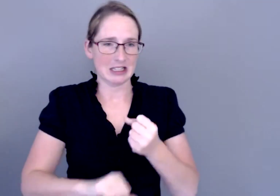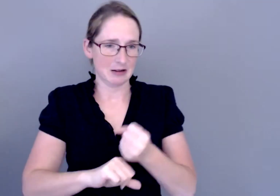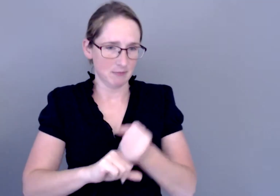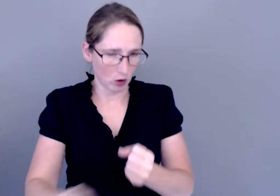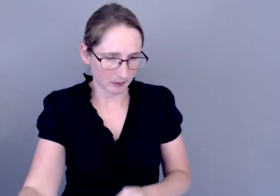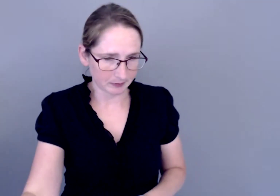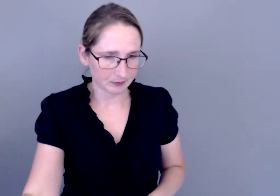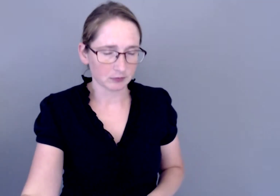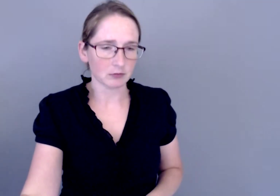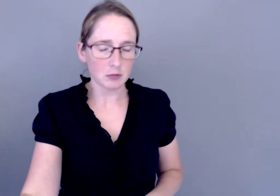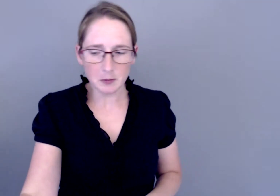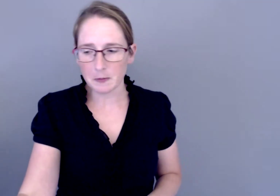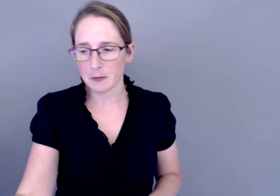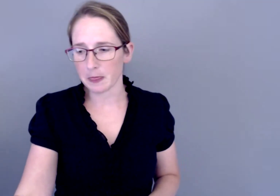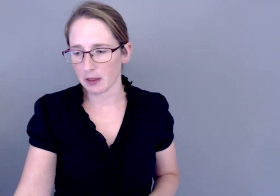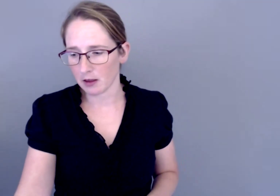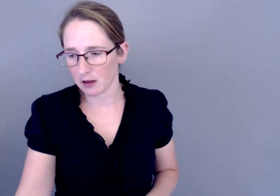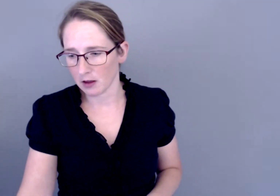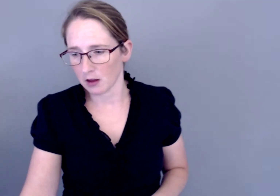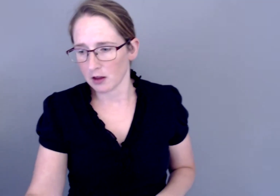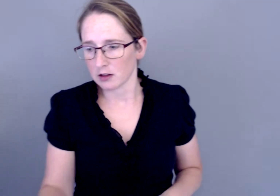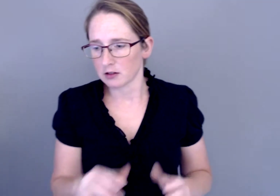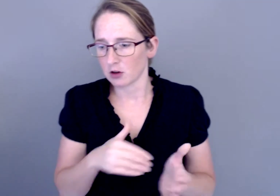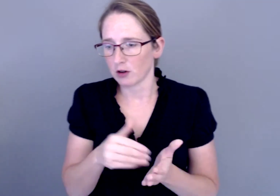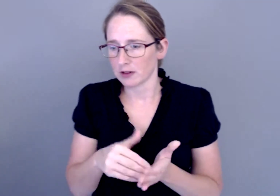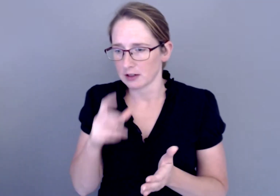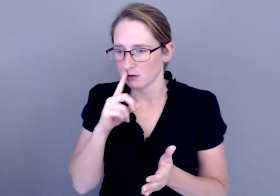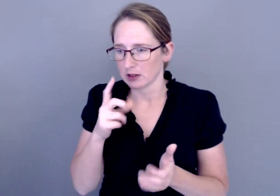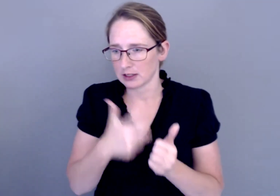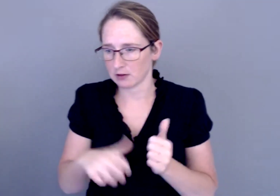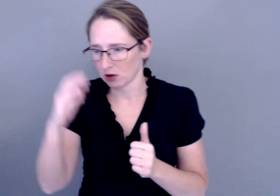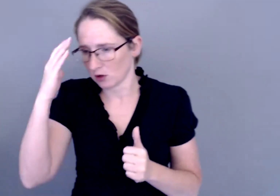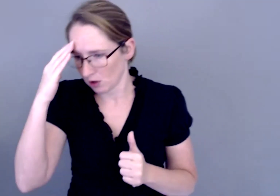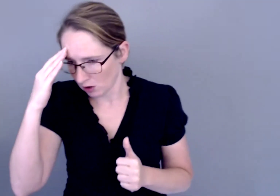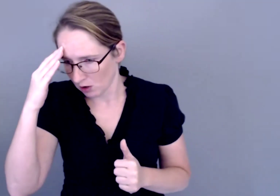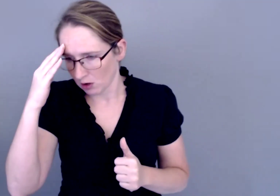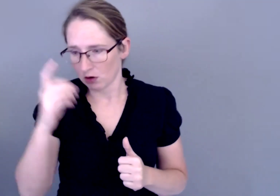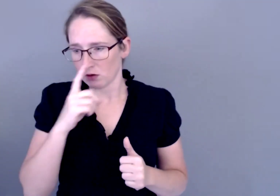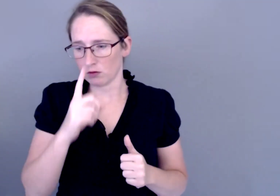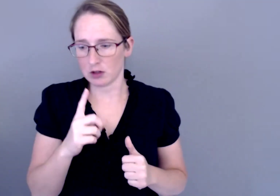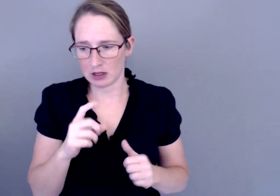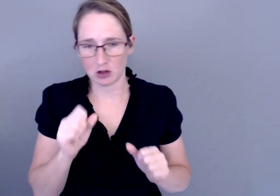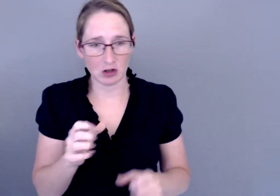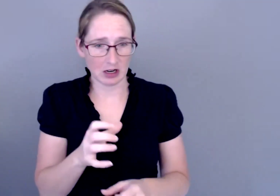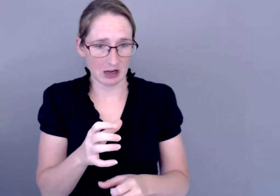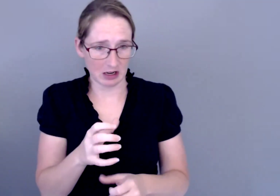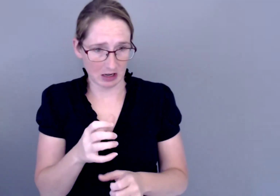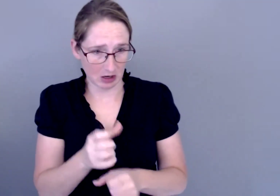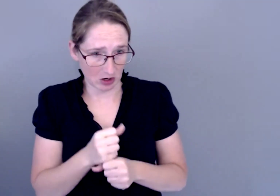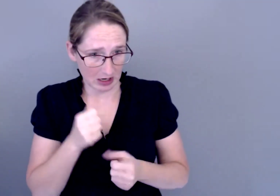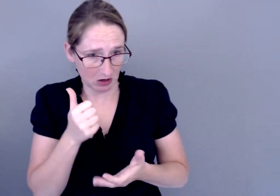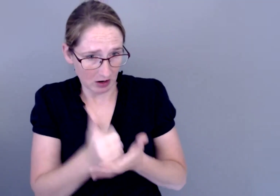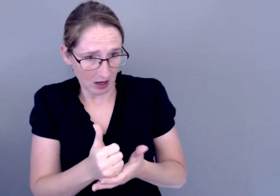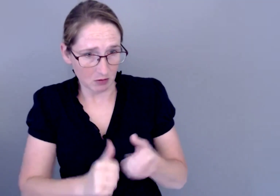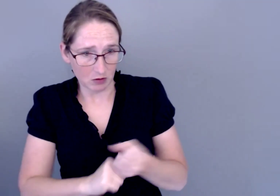It's often difficult at times to know who's on first with regards to, can I help get utilities paid for this family? Can I